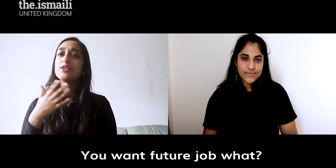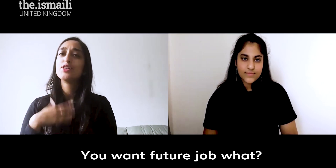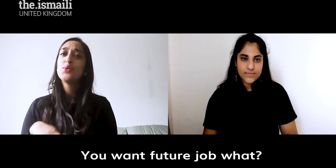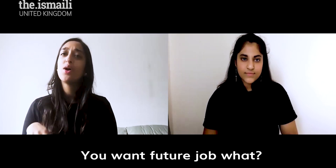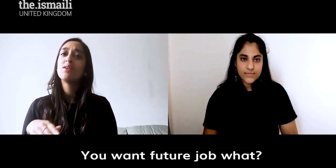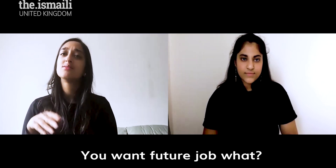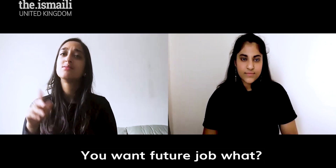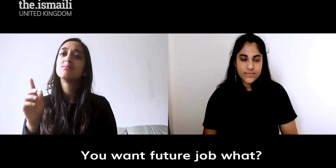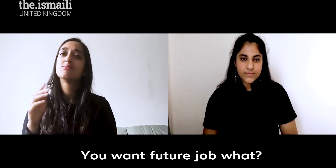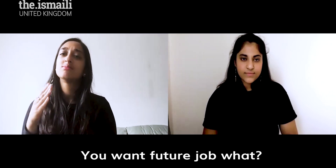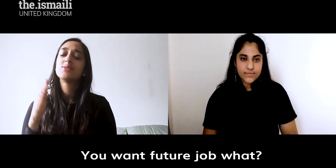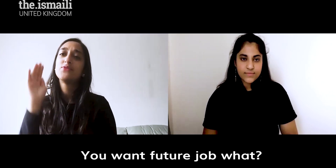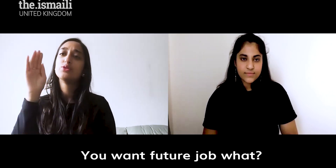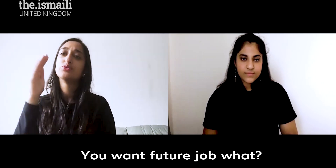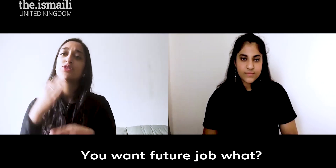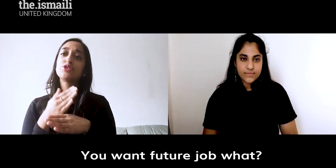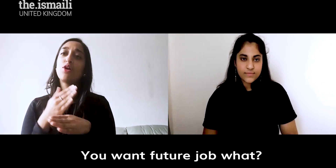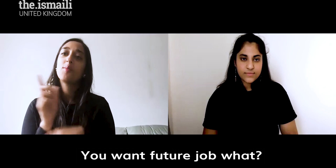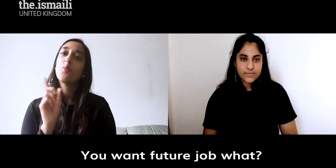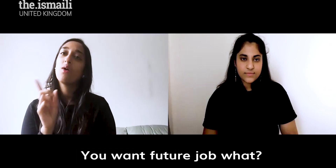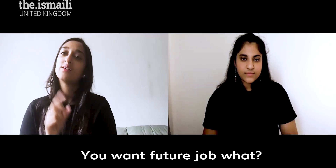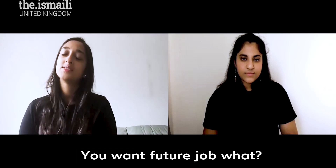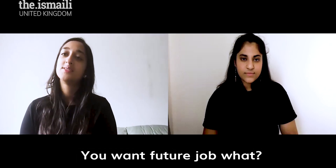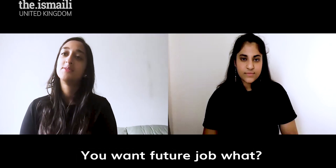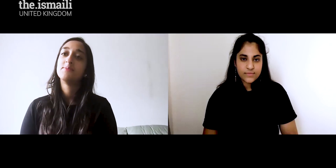You want future job, what?